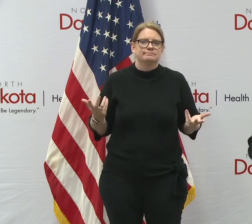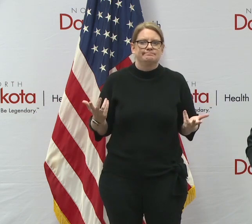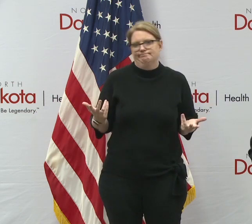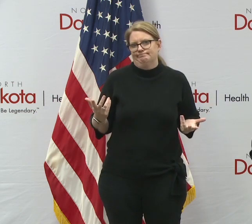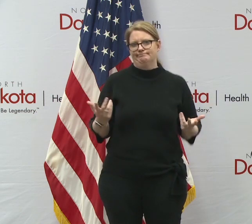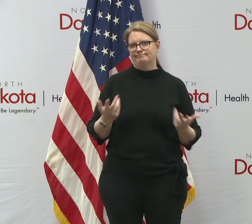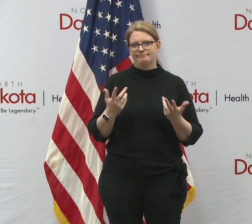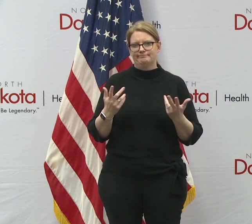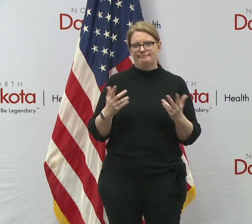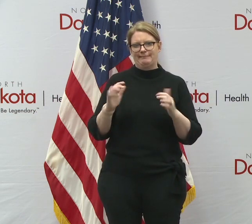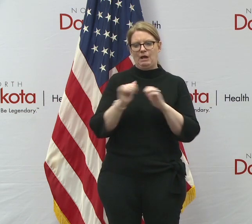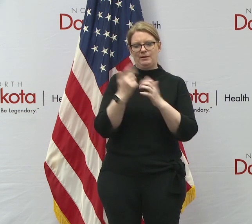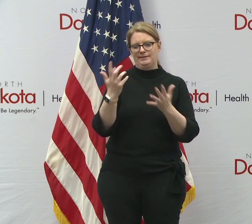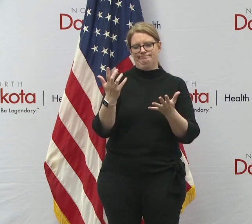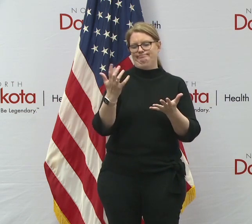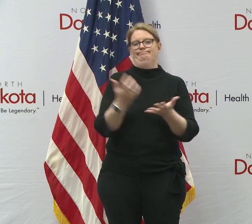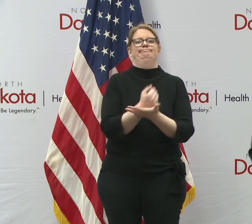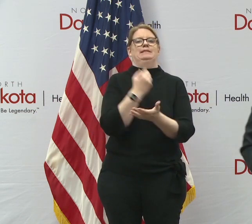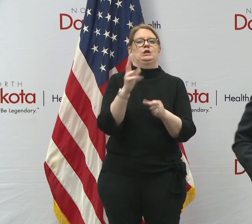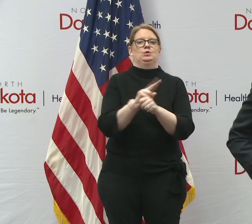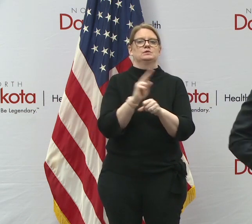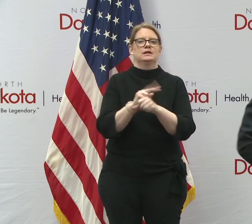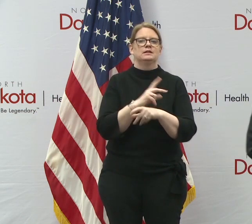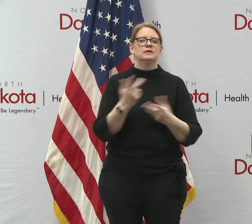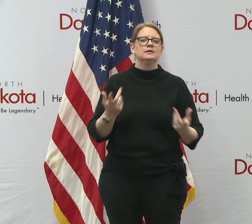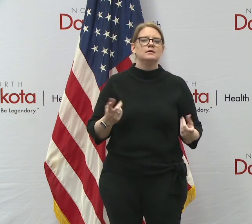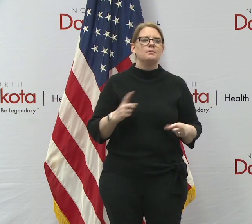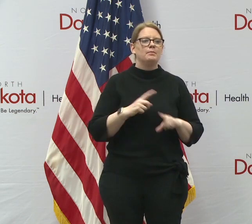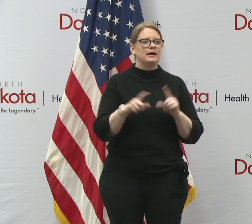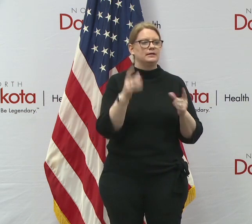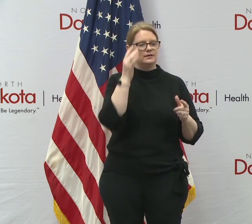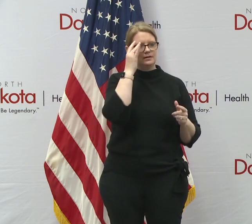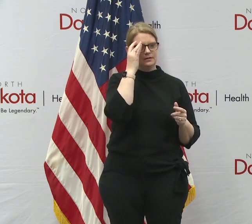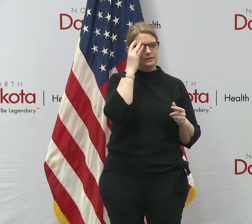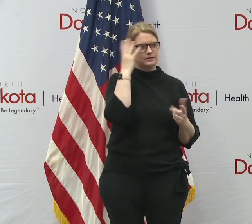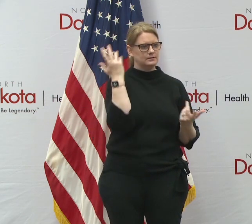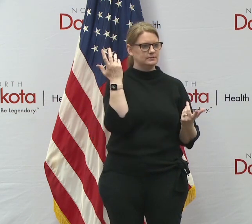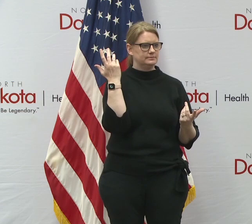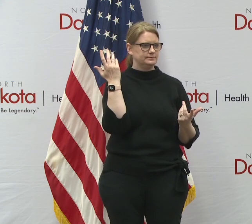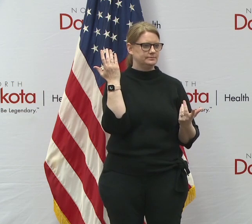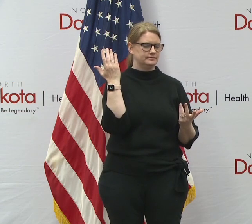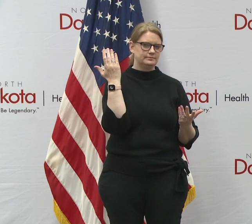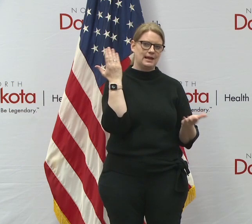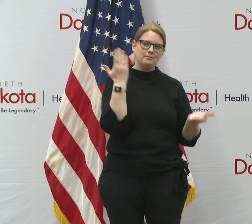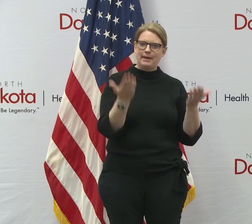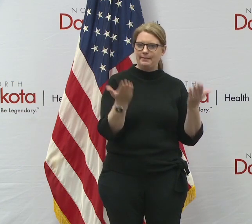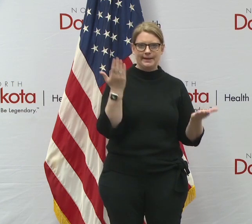use this in a reasonable way? So that's why we're asking people. But it might be that we, have